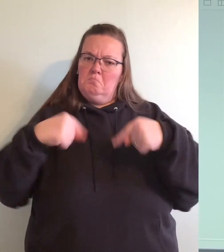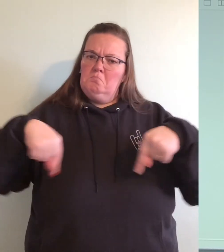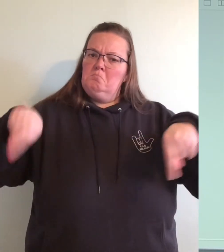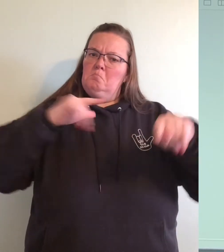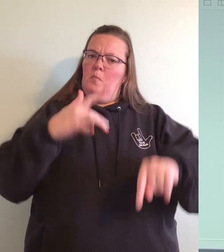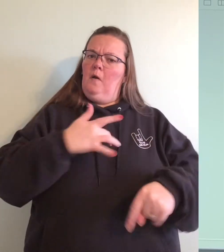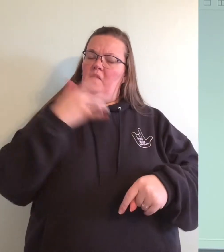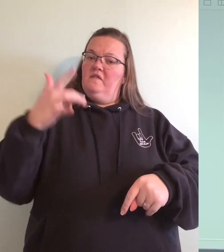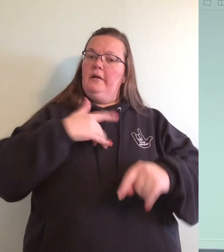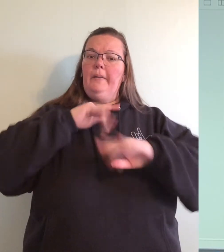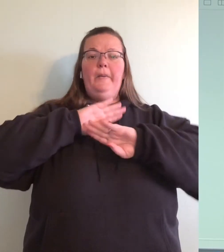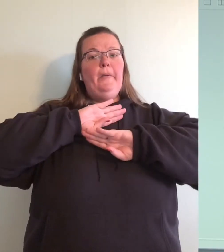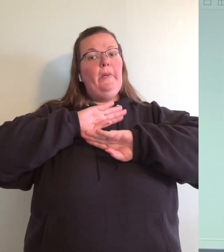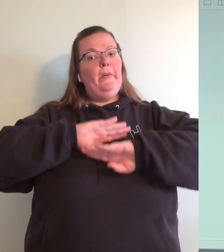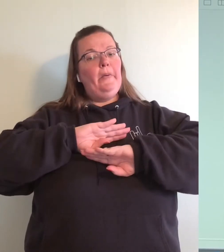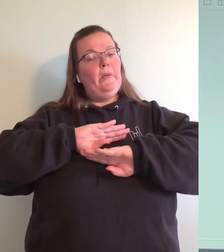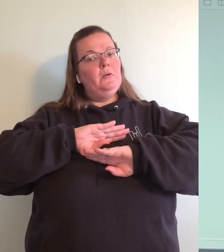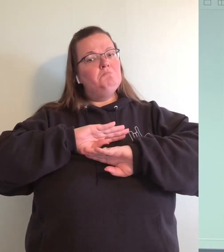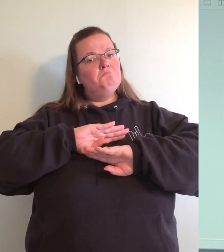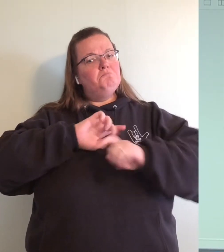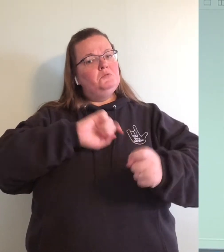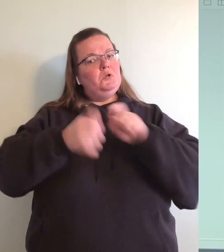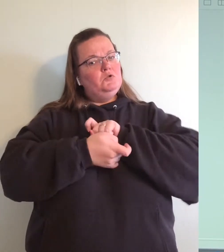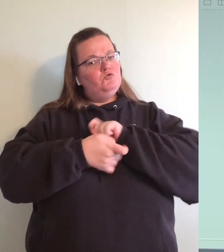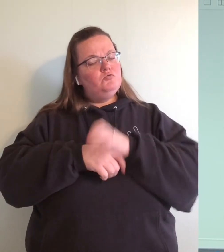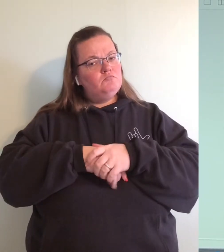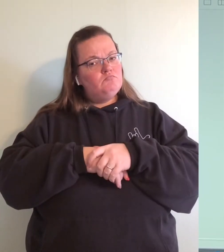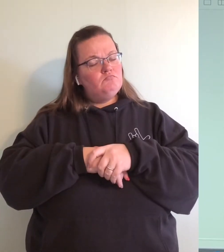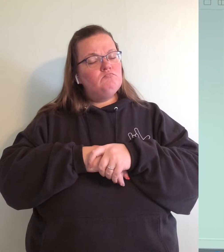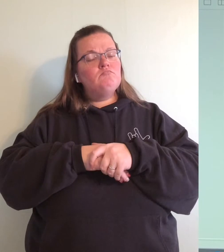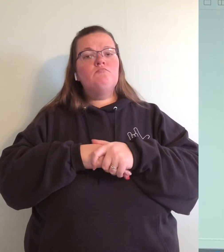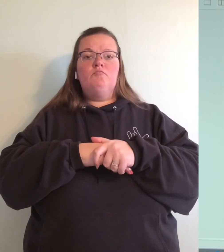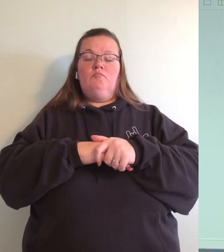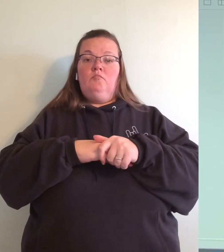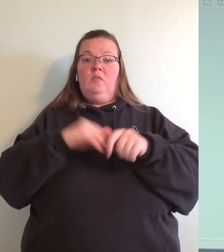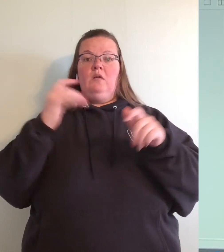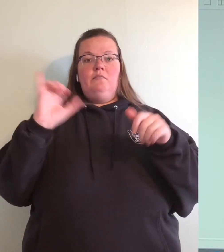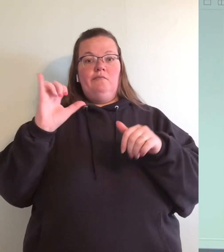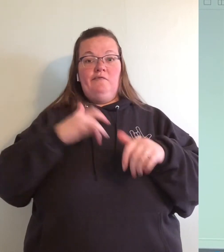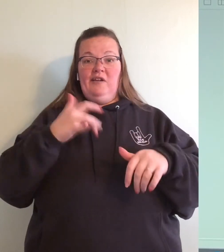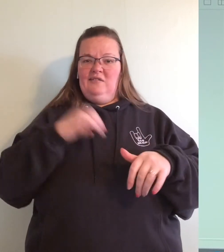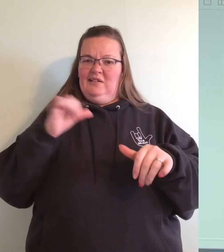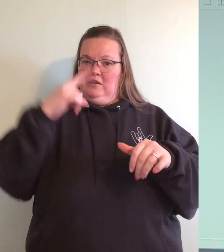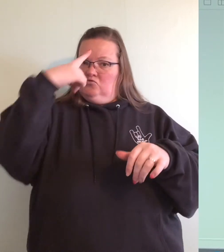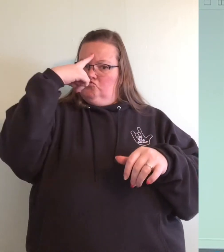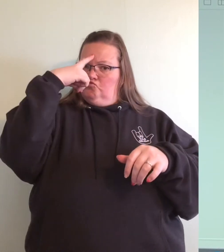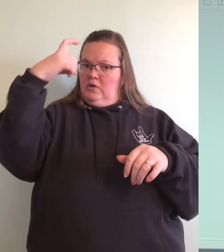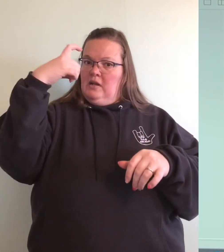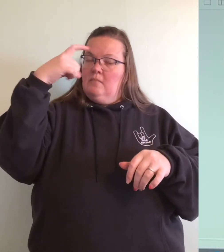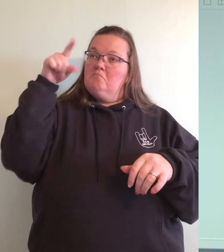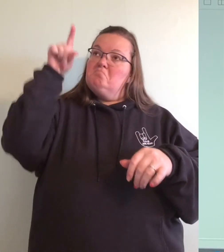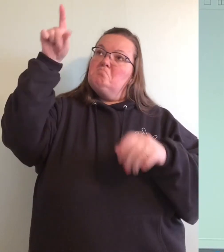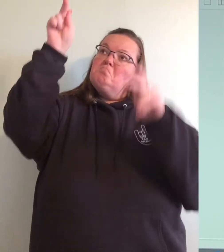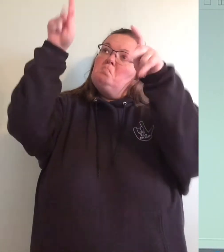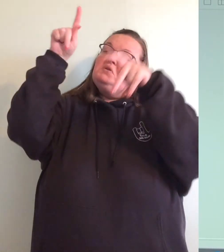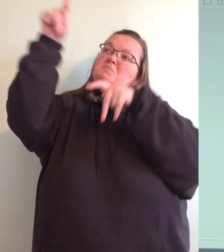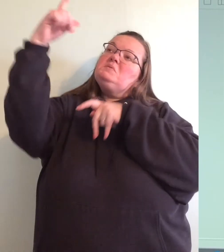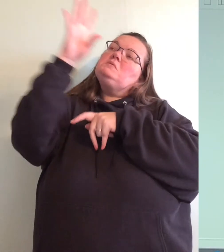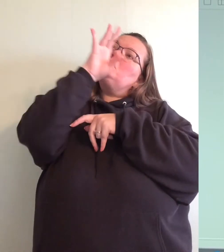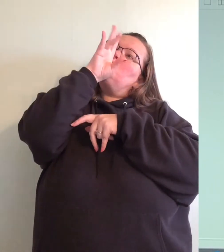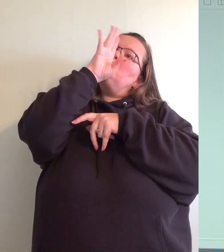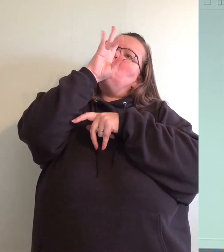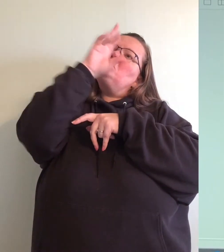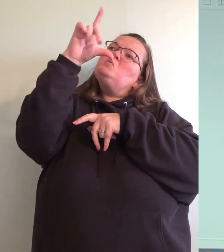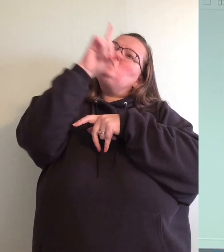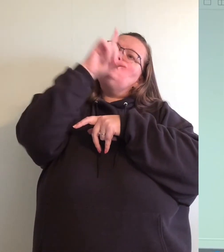different. Perhaps it had something happen to you in a dream, that someone says something which you don't understand, but in the dream it